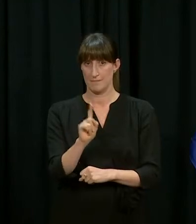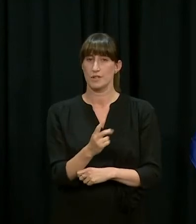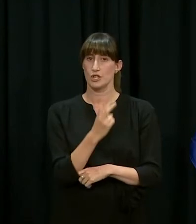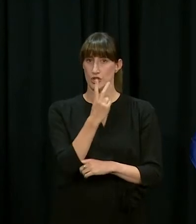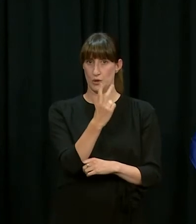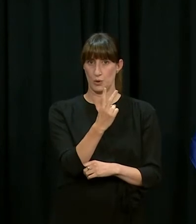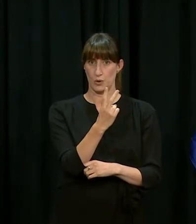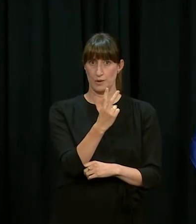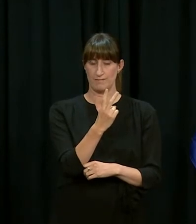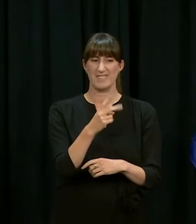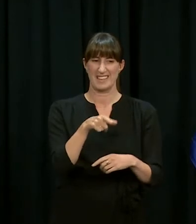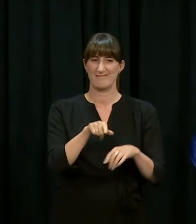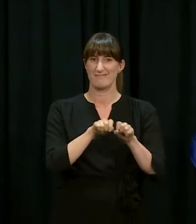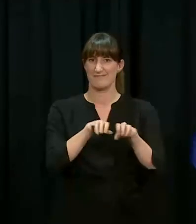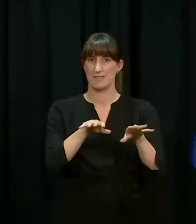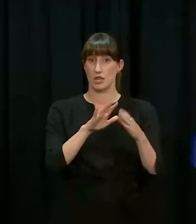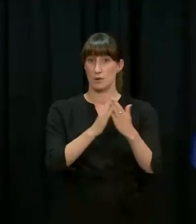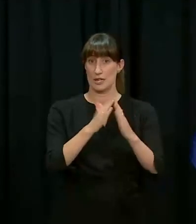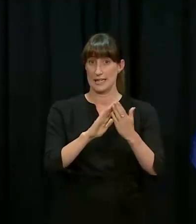managed isolation overnight.